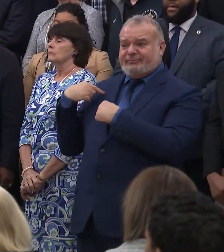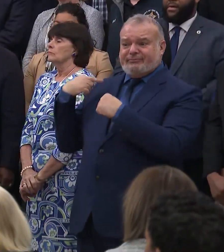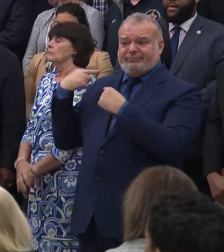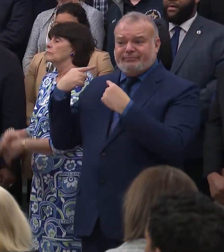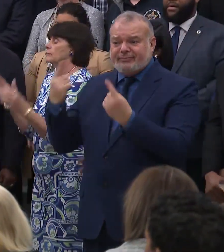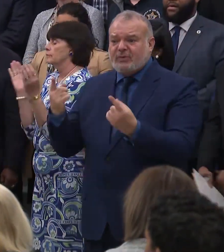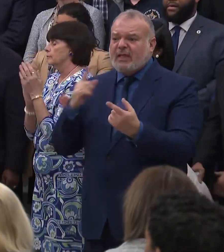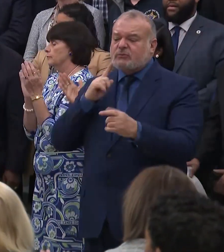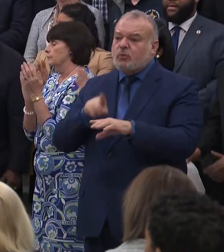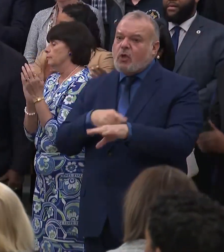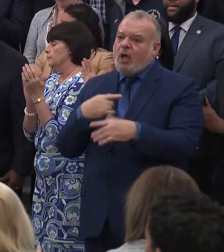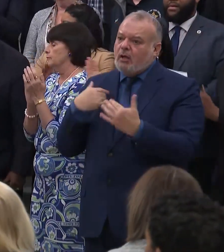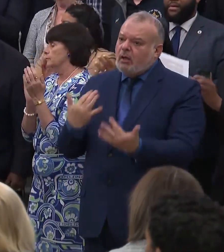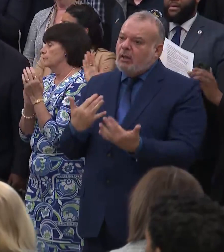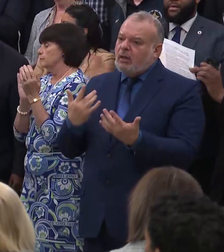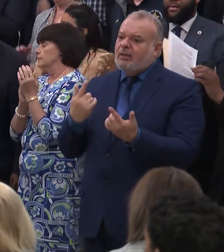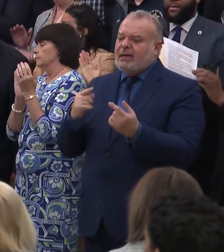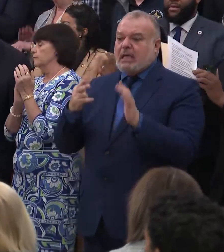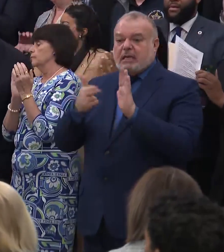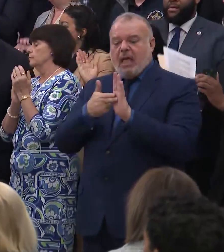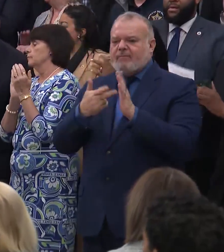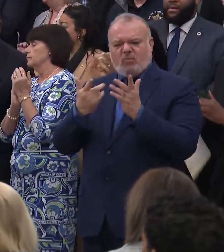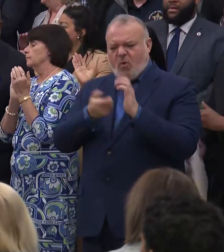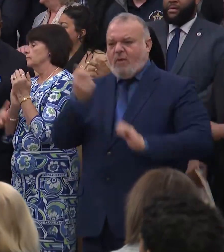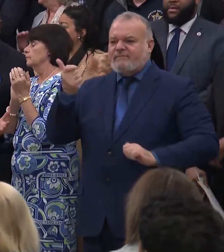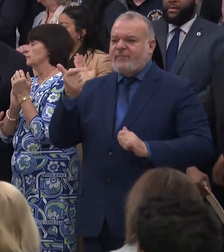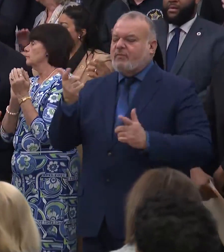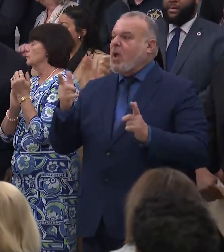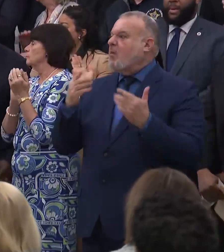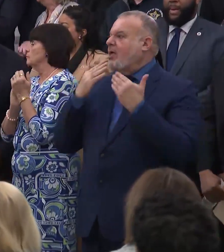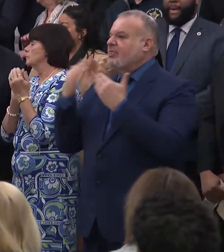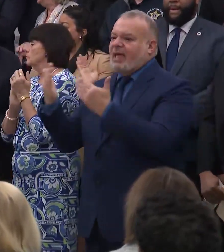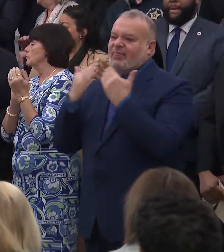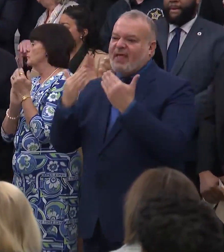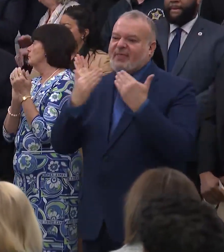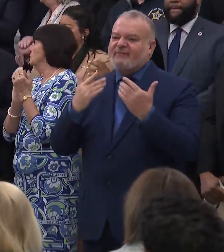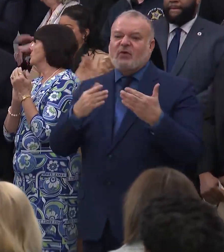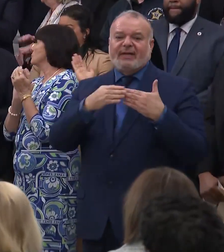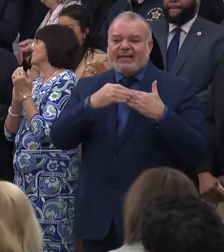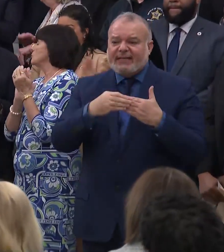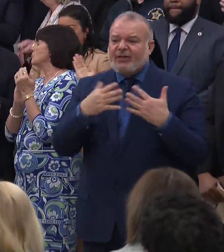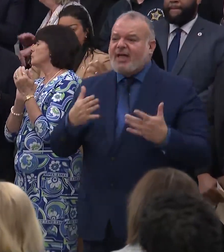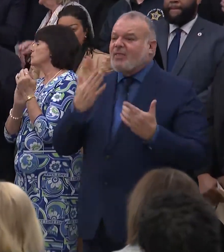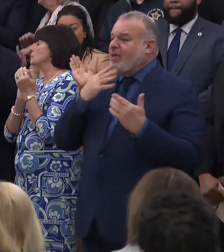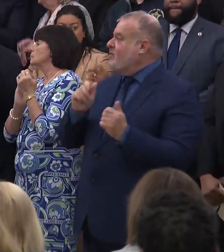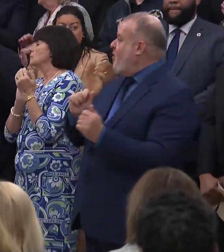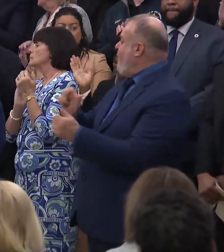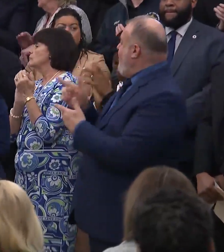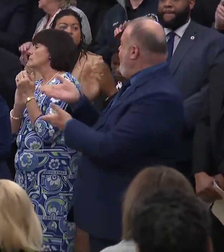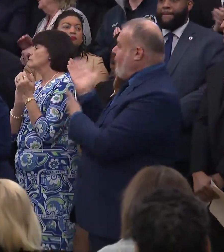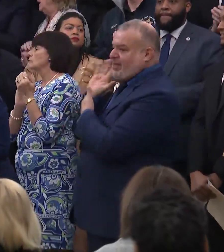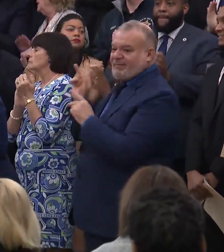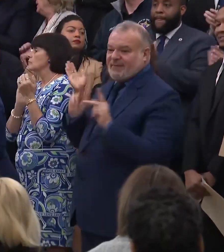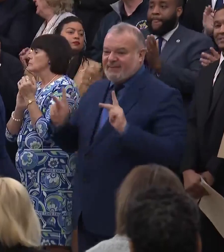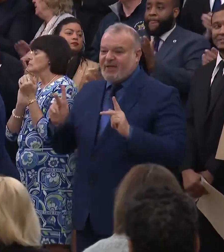to the leaders and to the community advocates and to all who helped to make today possible. Thank you.